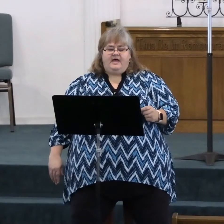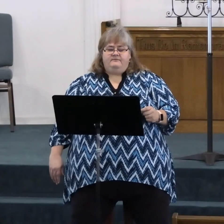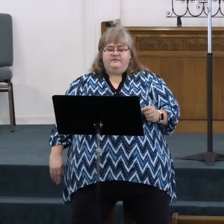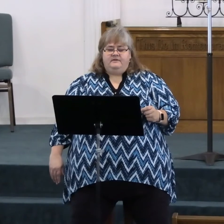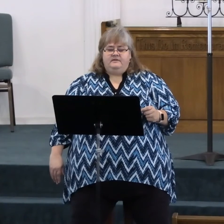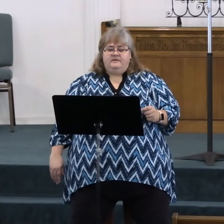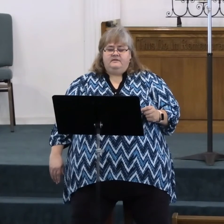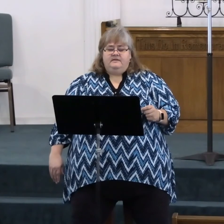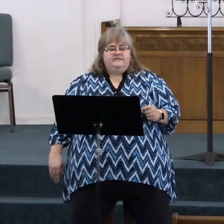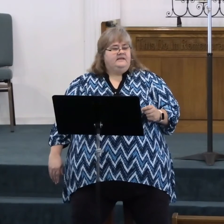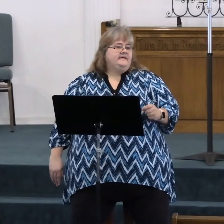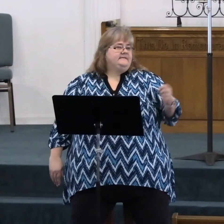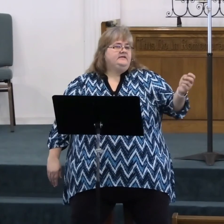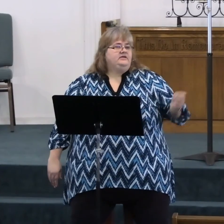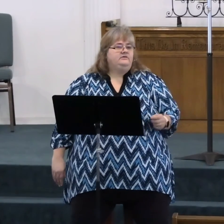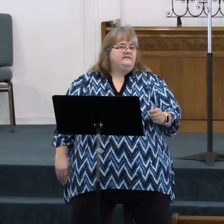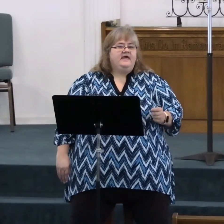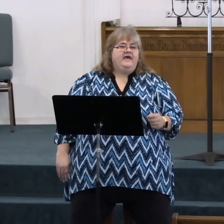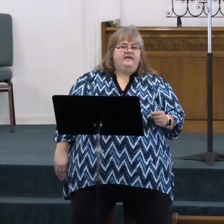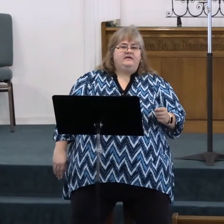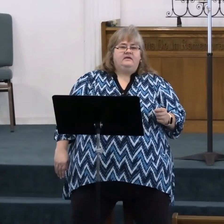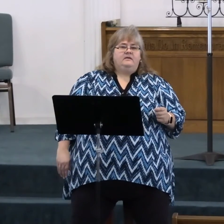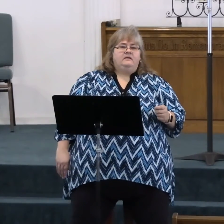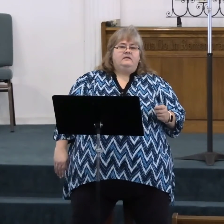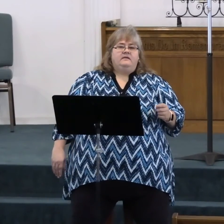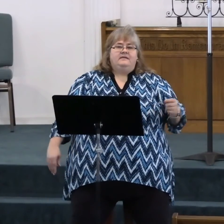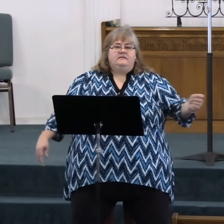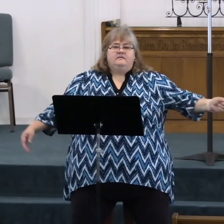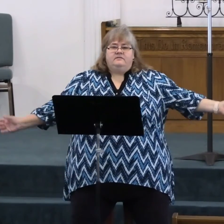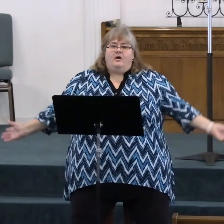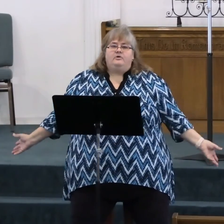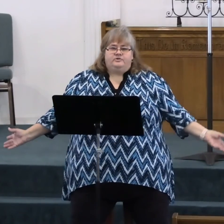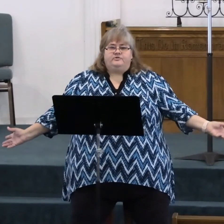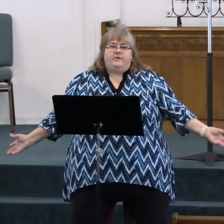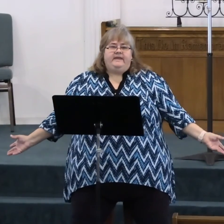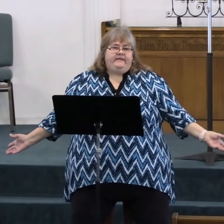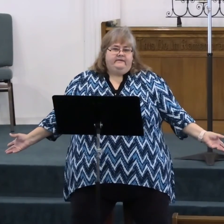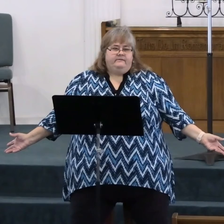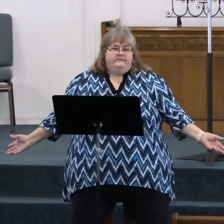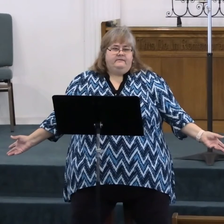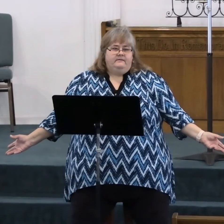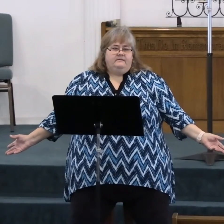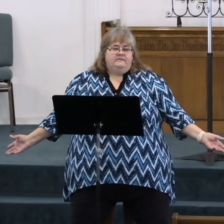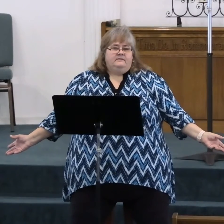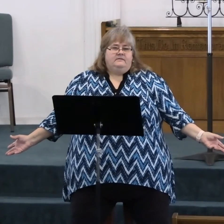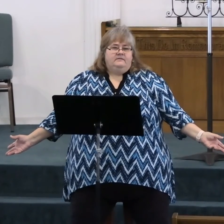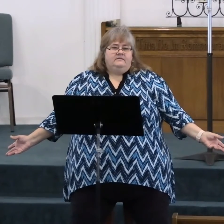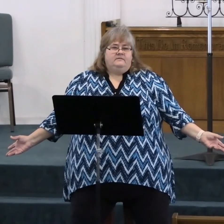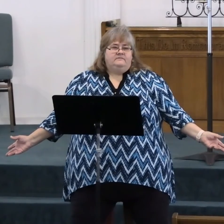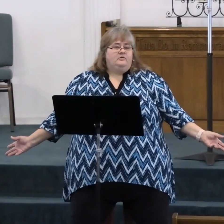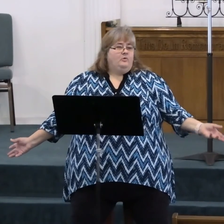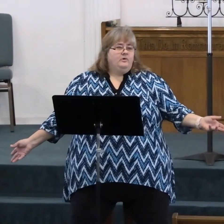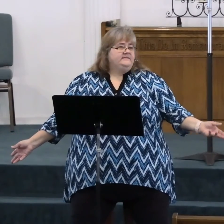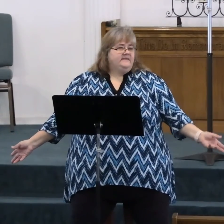life, then I say to you today, the altar is ready. The Lord is